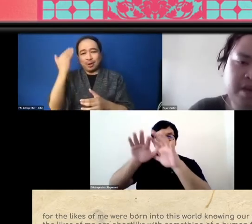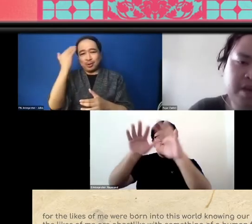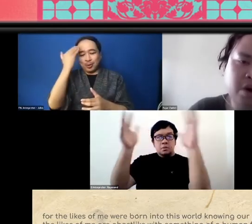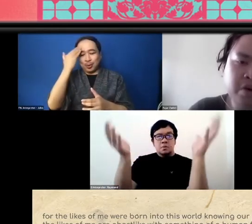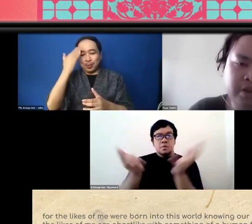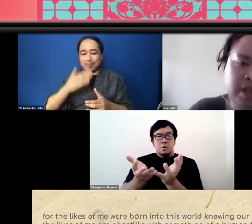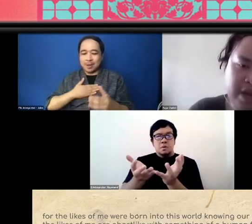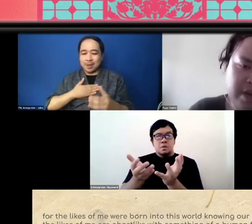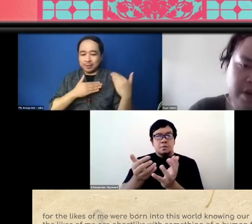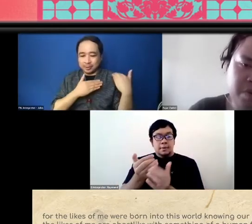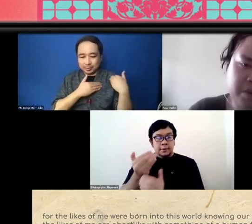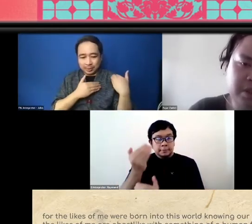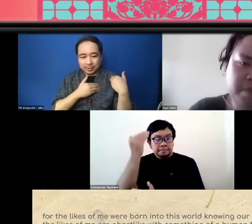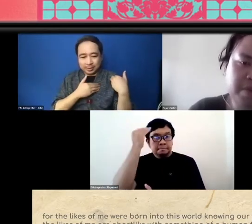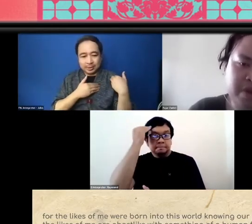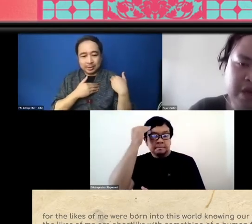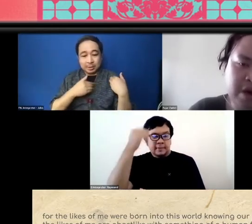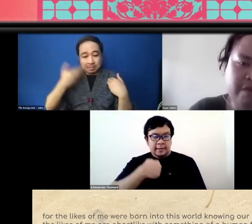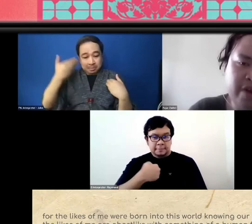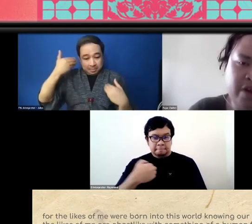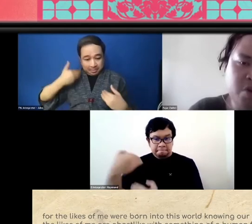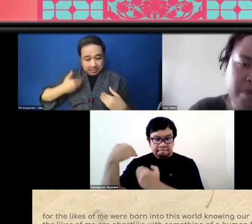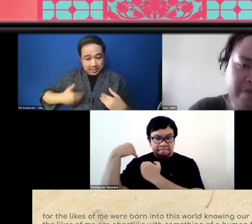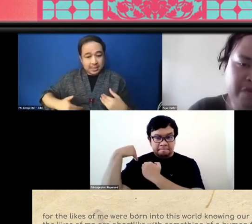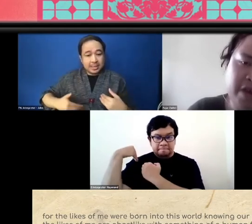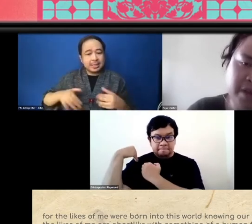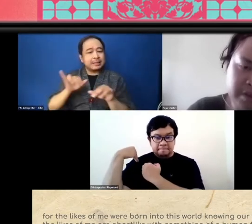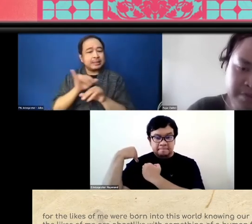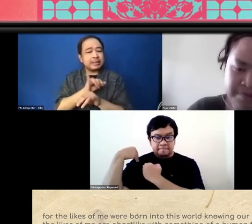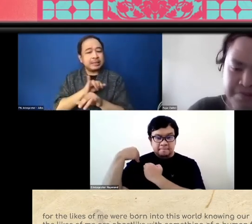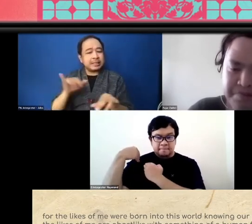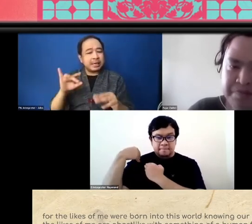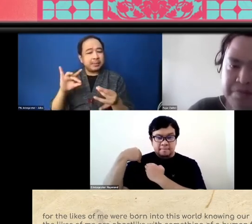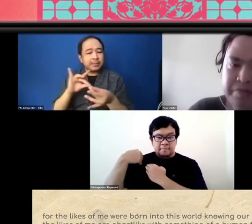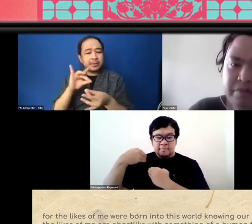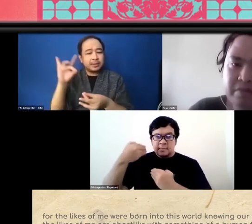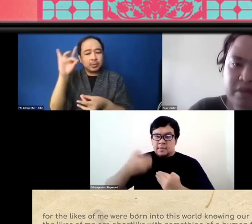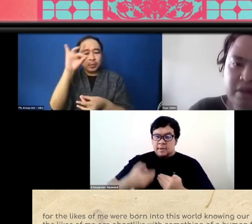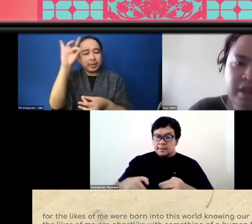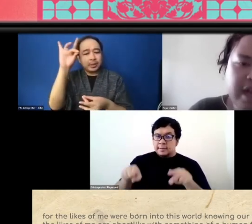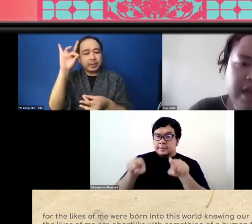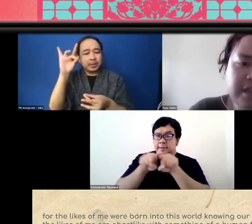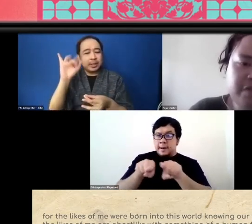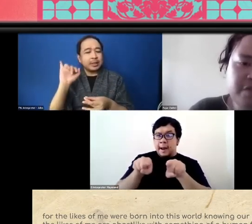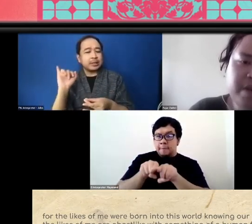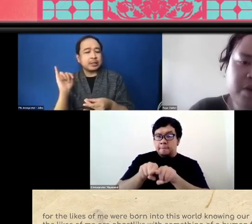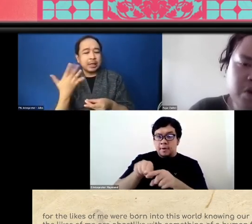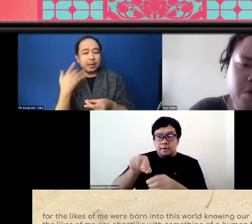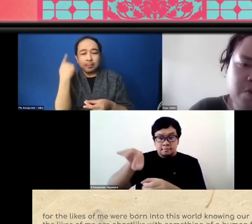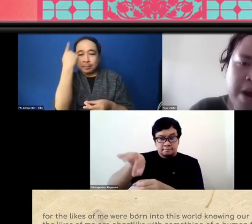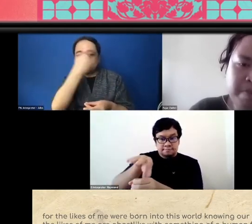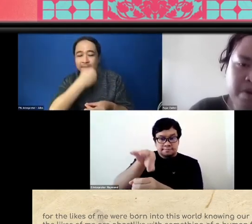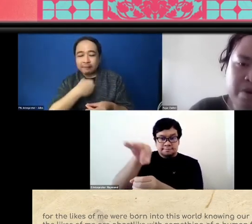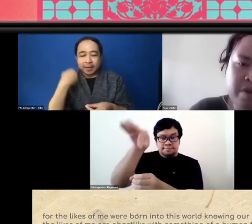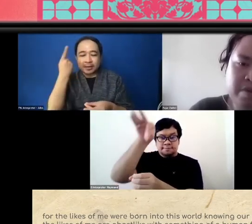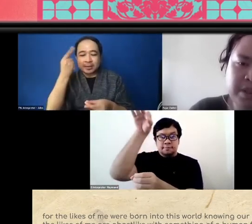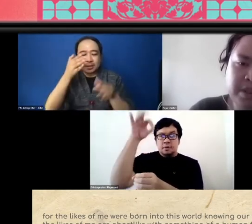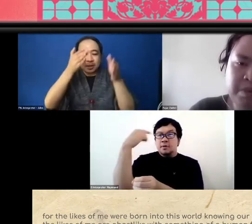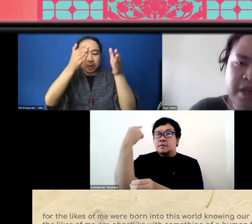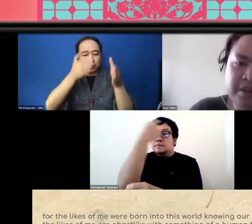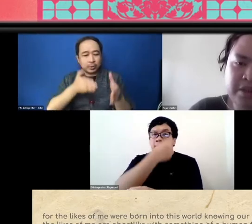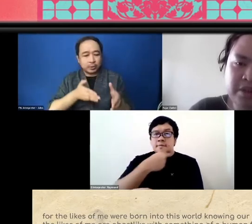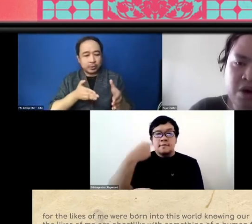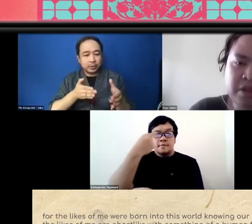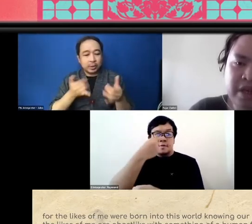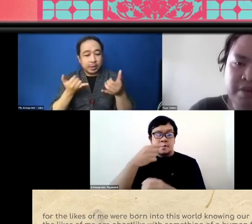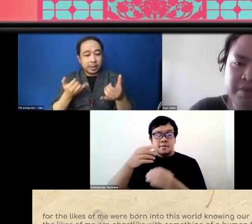are ghost-like, with something of a human face. the likes of me grapple with